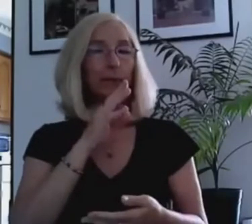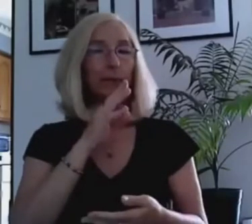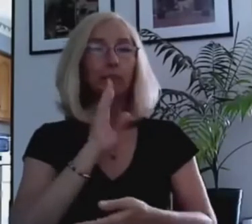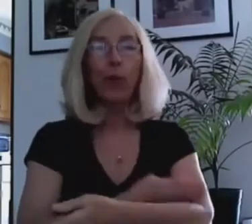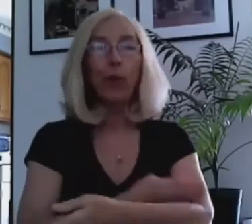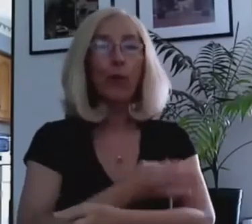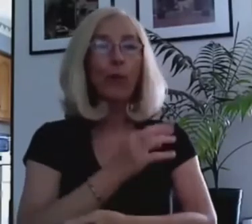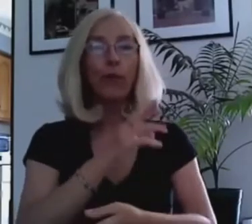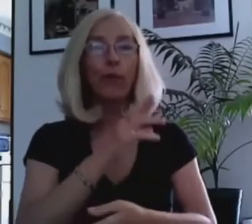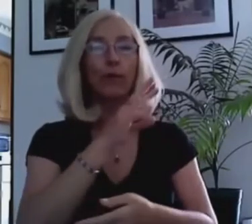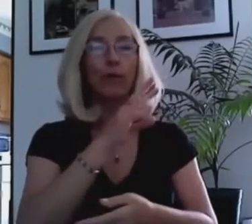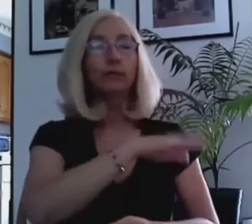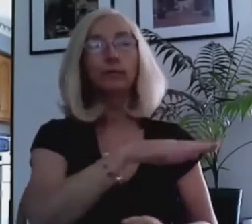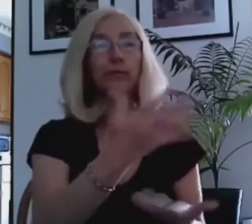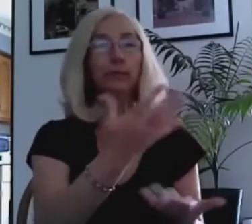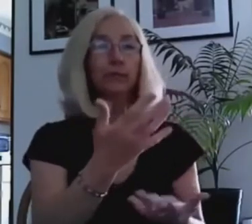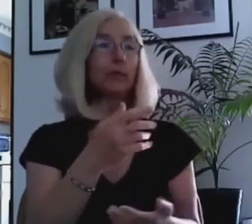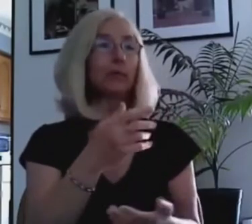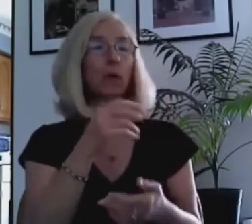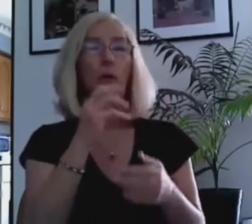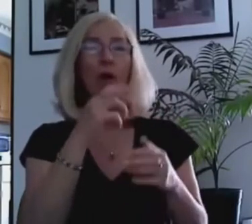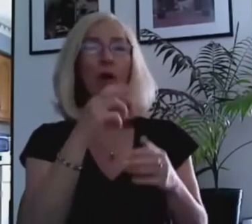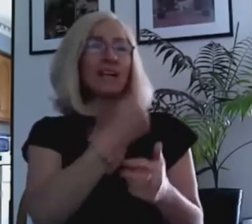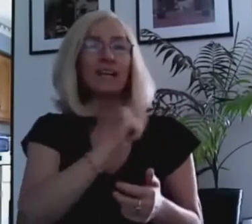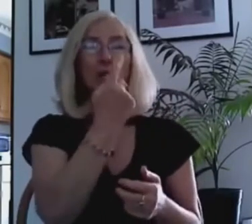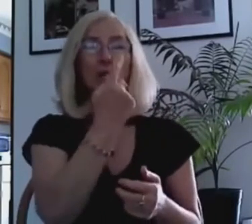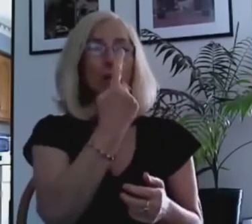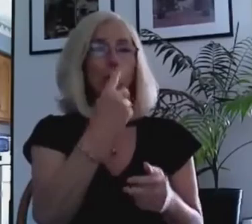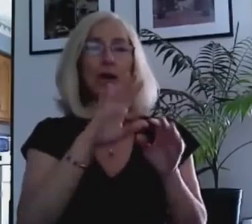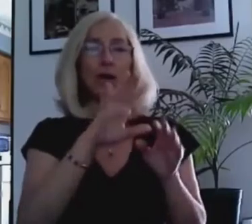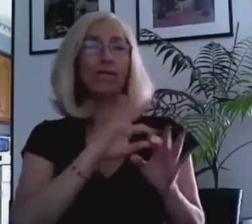And there's little things that you can celebrate when you find a new recipe,